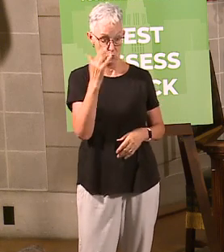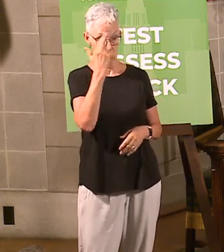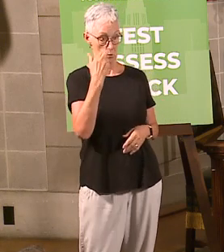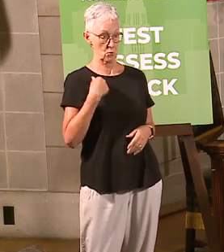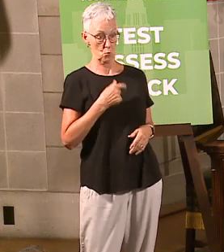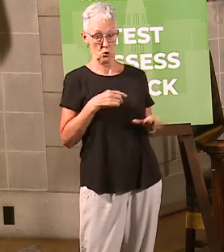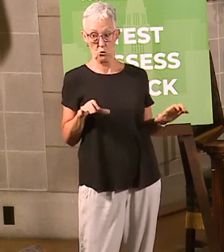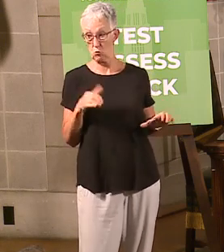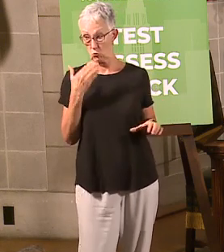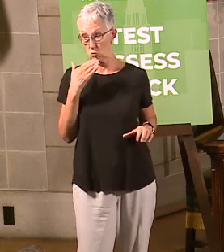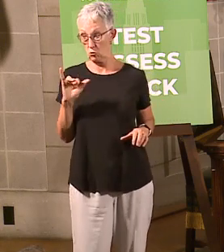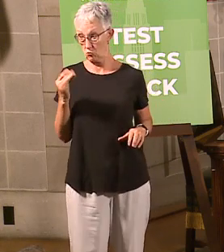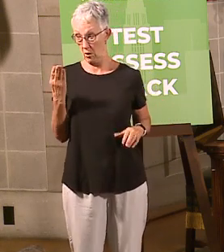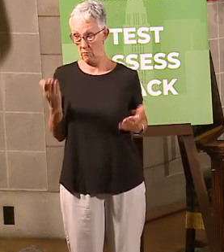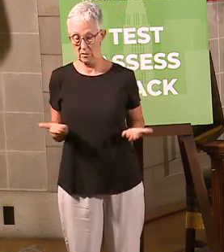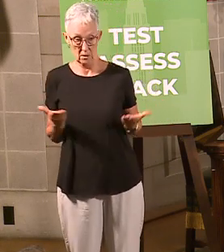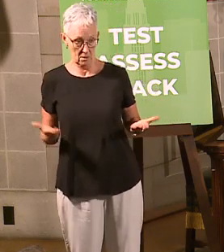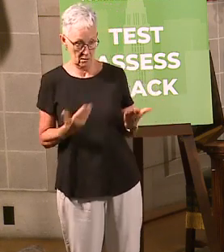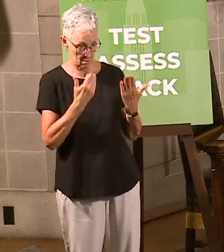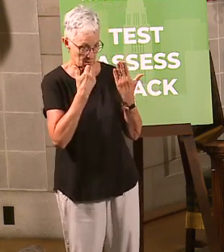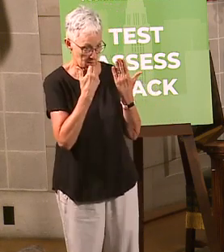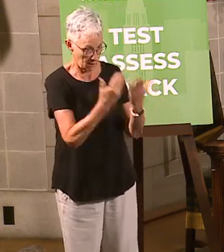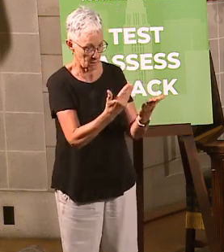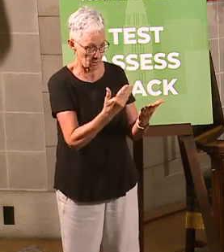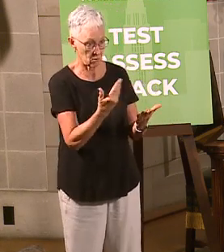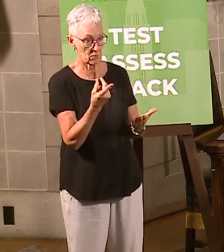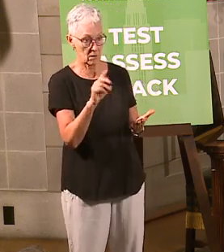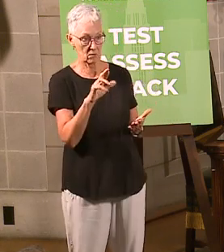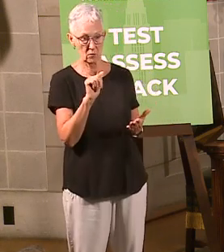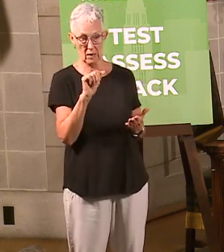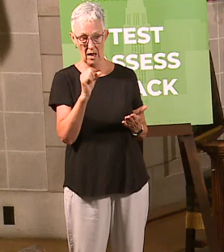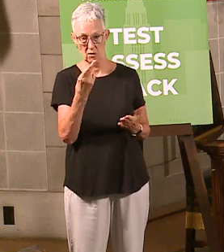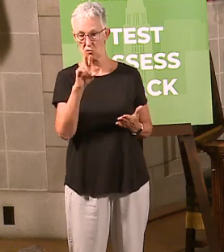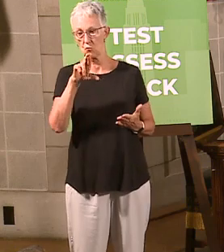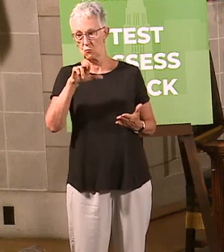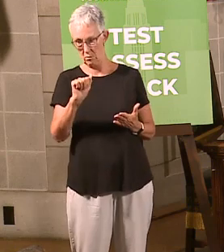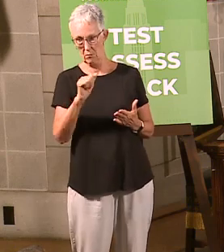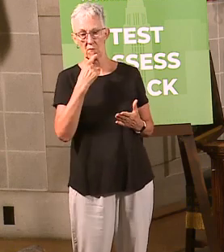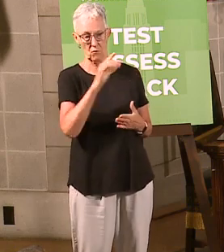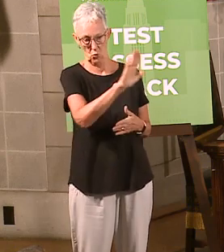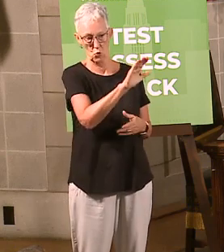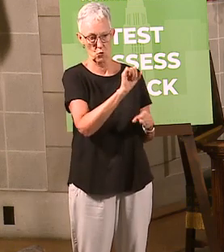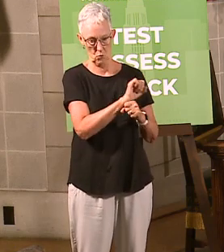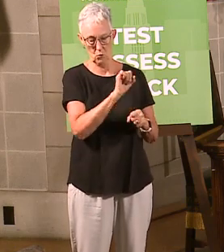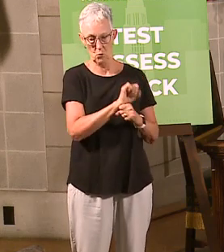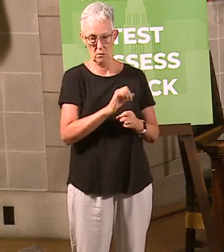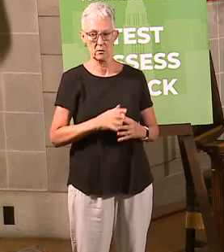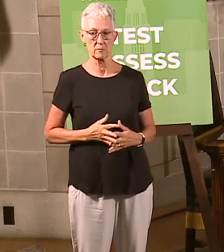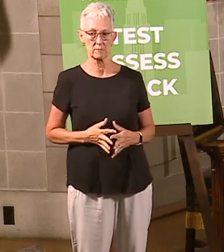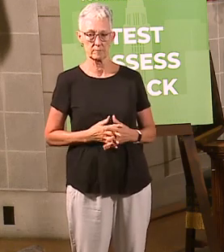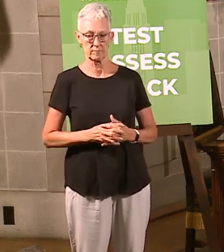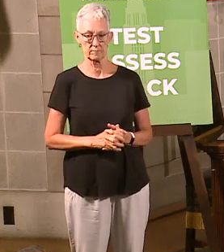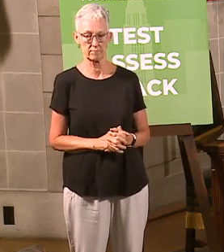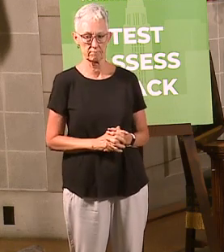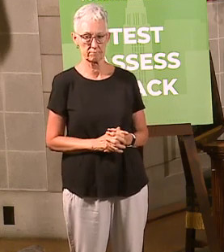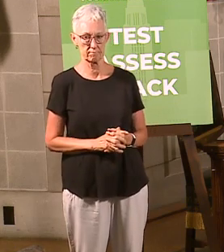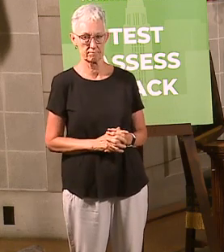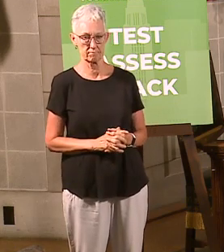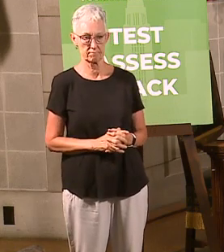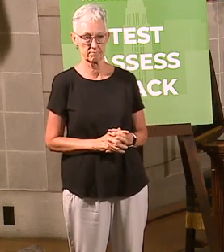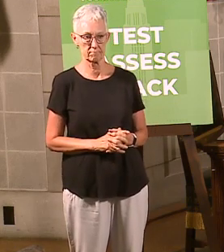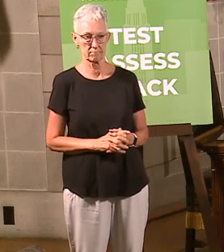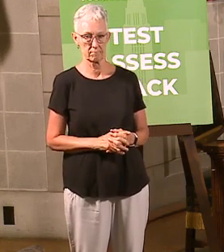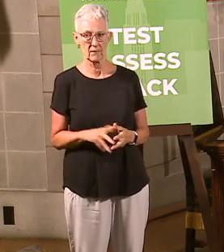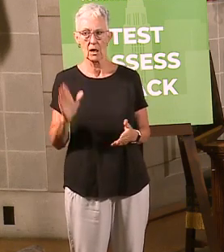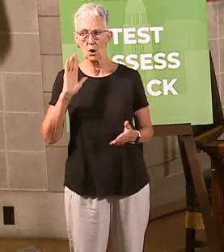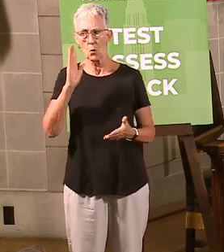state. So thank you very much, Dr. Ashraf, for all your work there. Part of what we're announcing today also is some of the phasing for